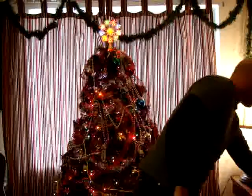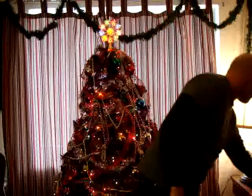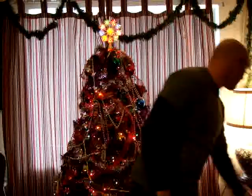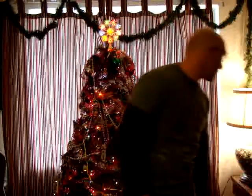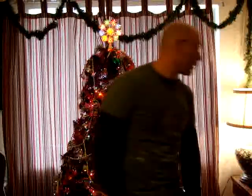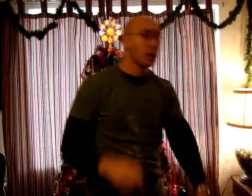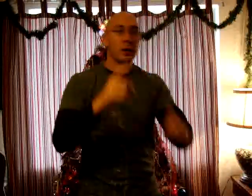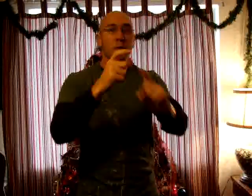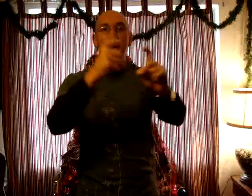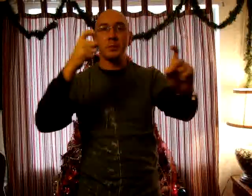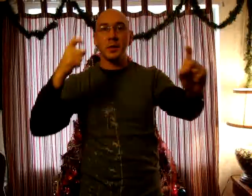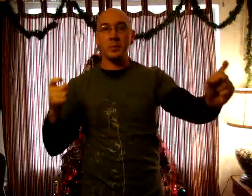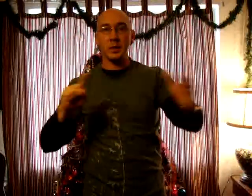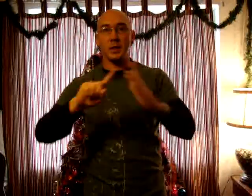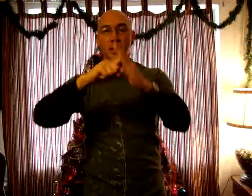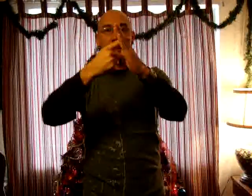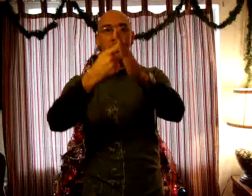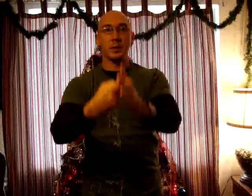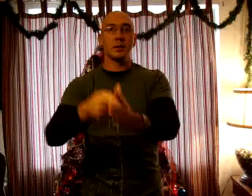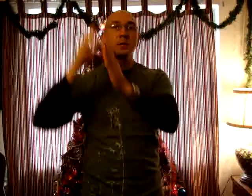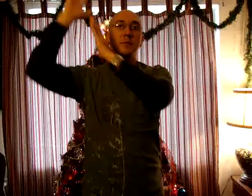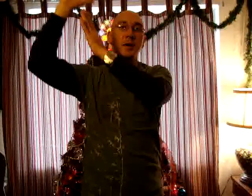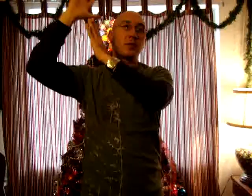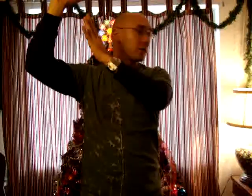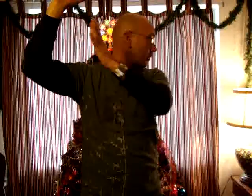And then, from the beginning, the Father